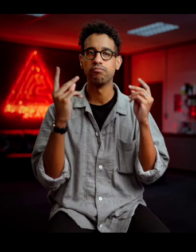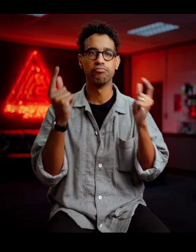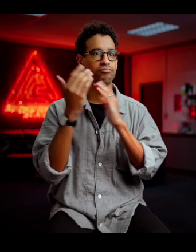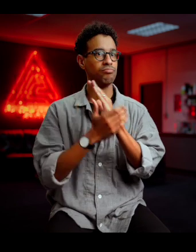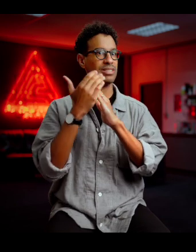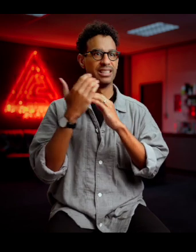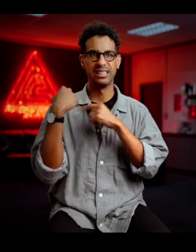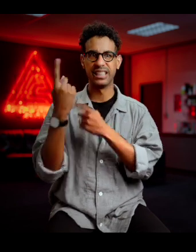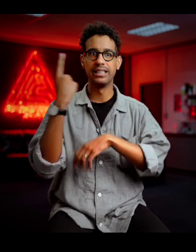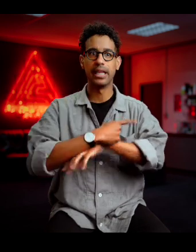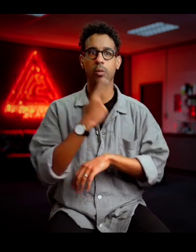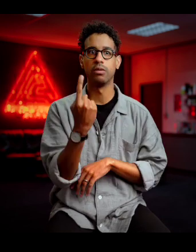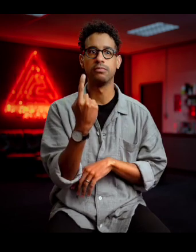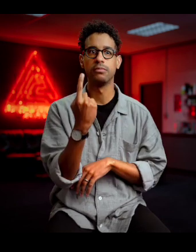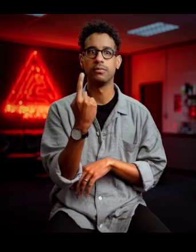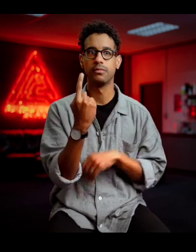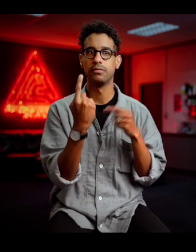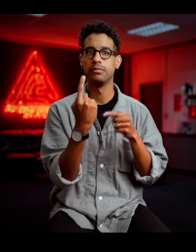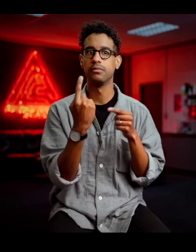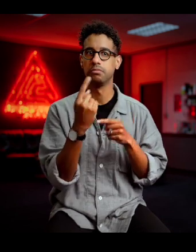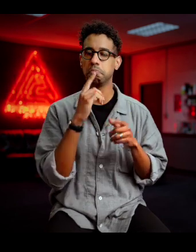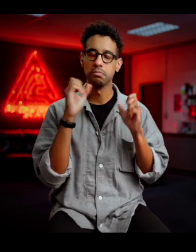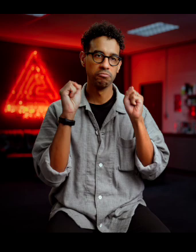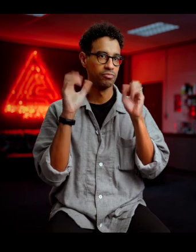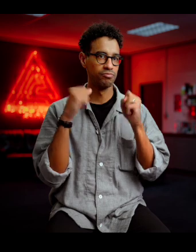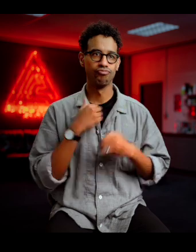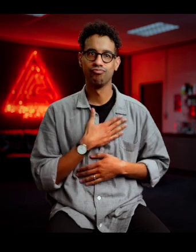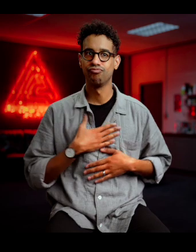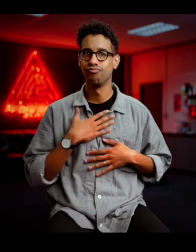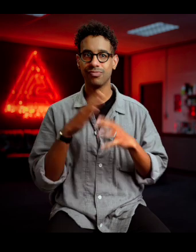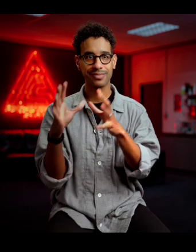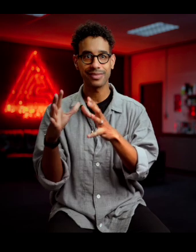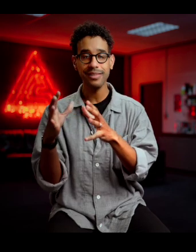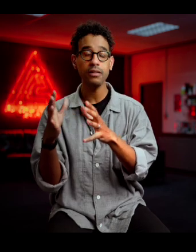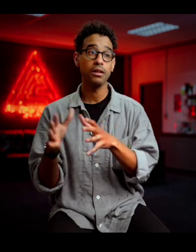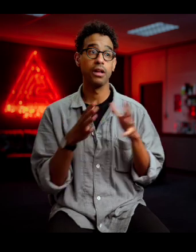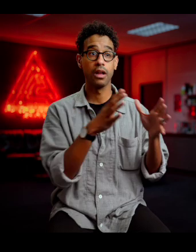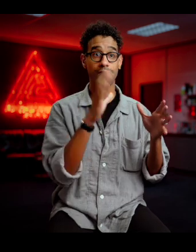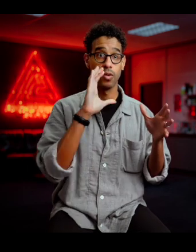close-knit family automatically since day one. And I felt it was very inclusive, which was a joy to be a part